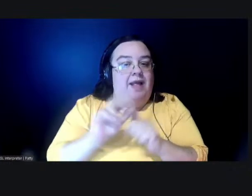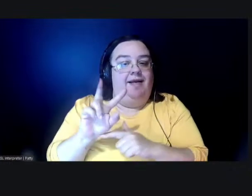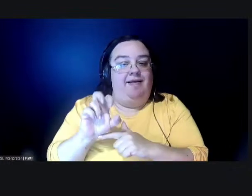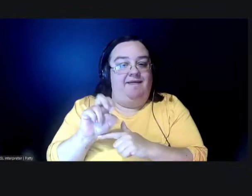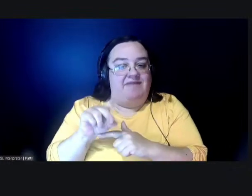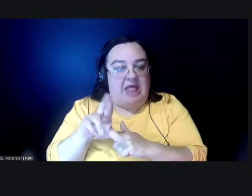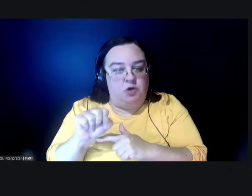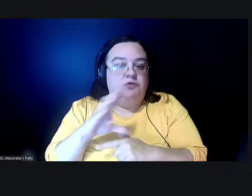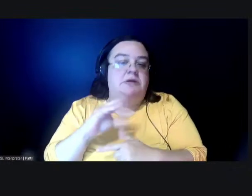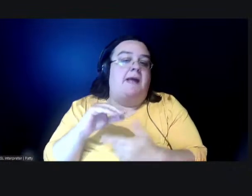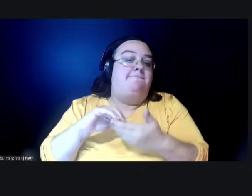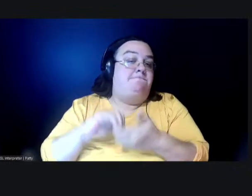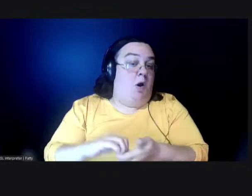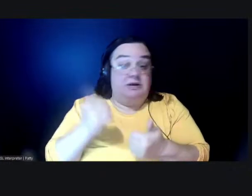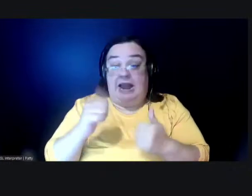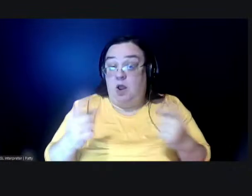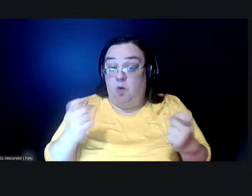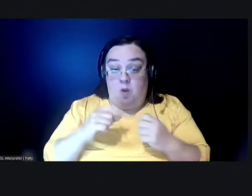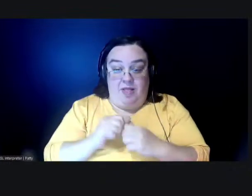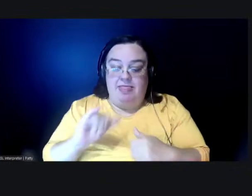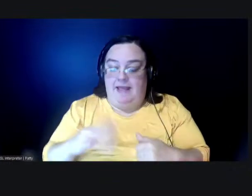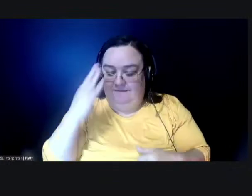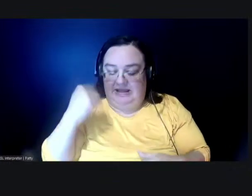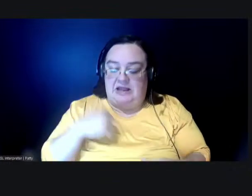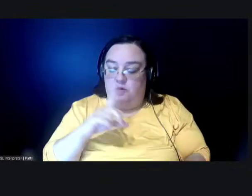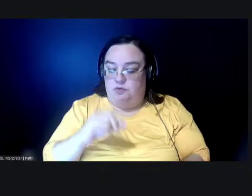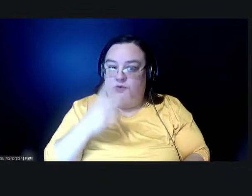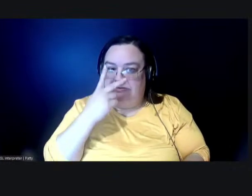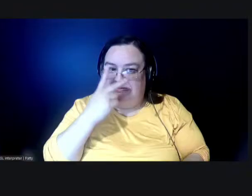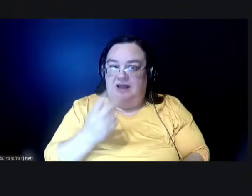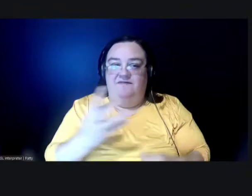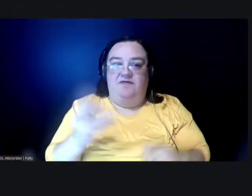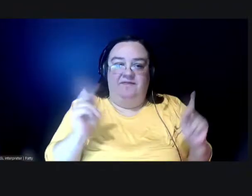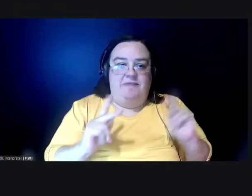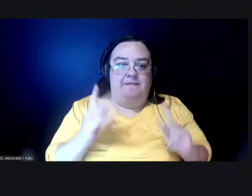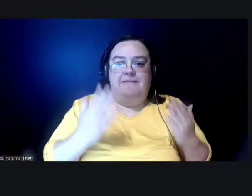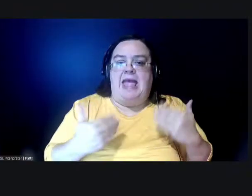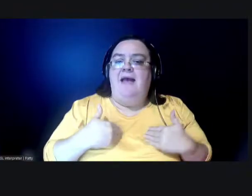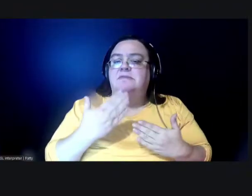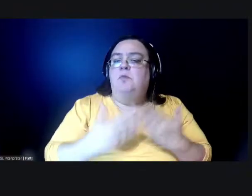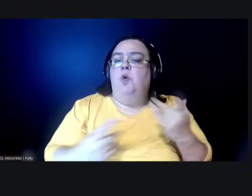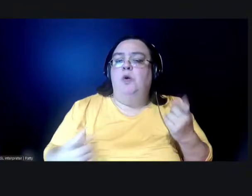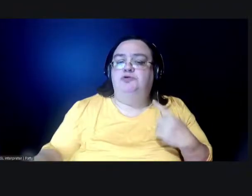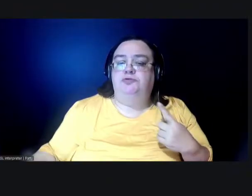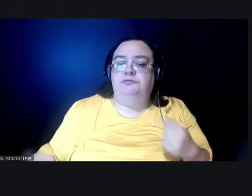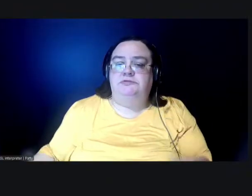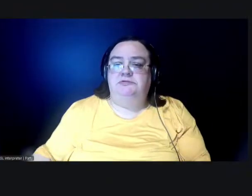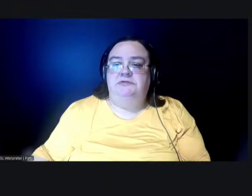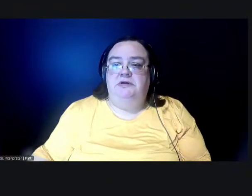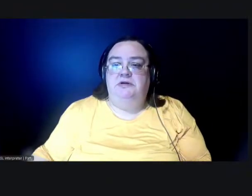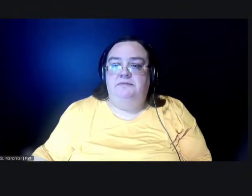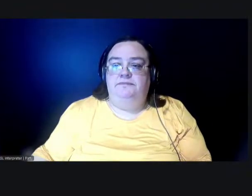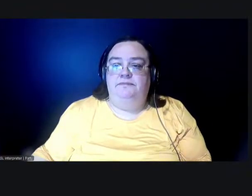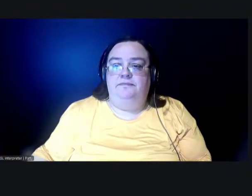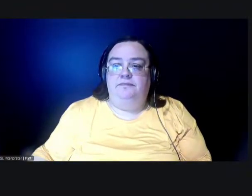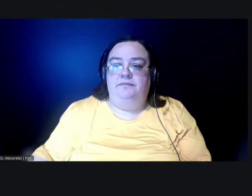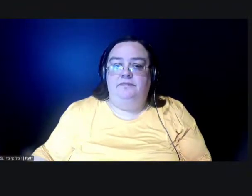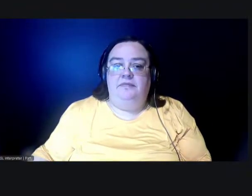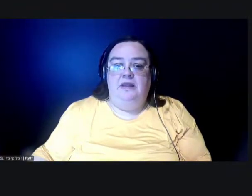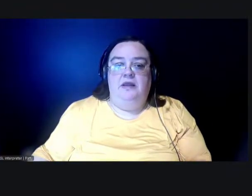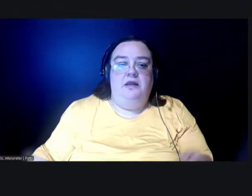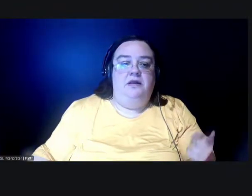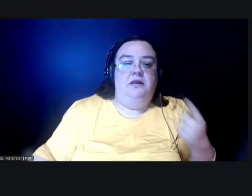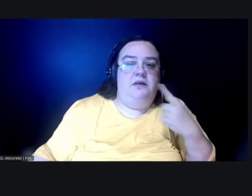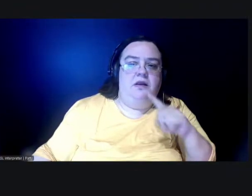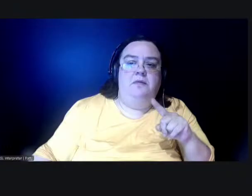partners. Any questions with that? Because I do see a few folks that may have questions. Can you just go over what project